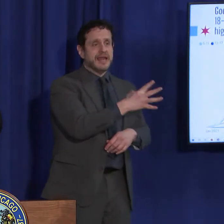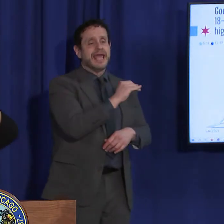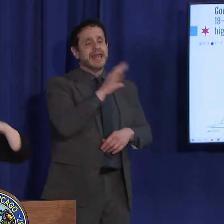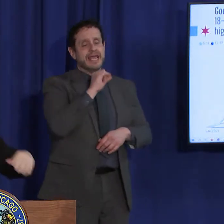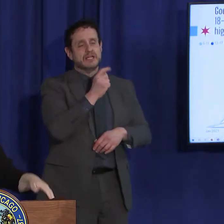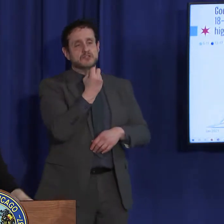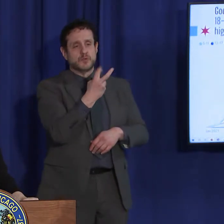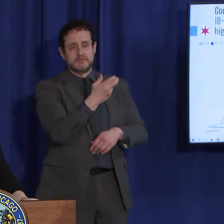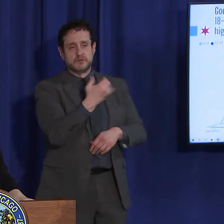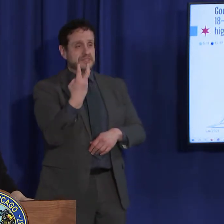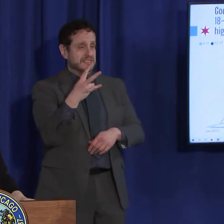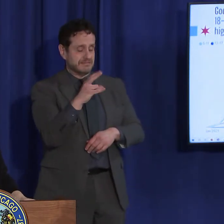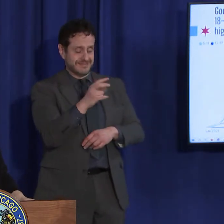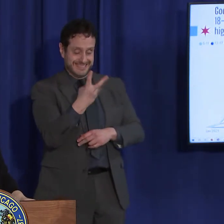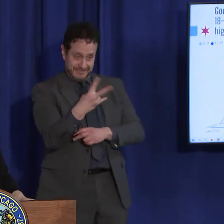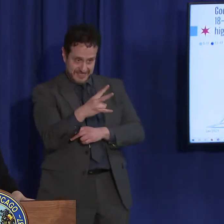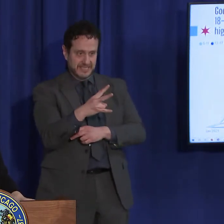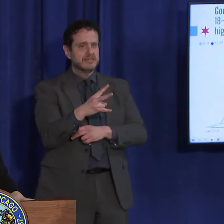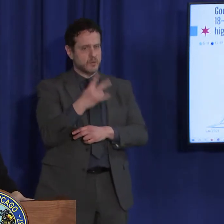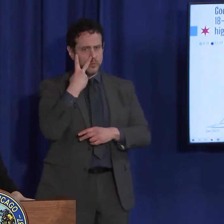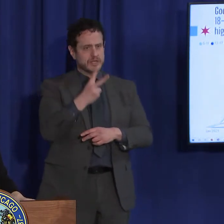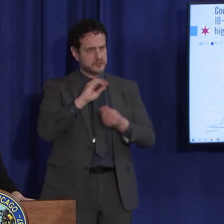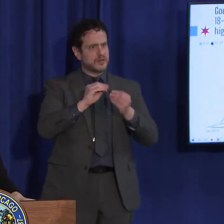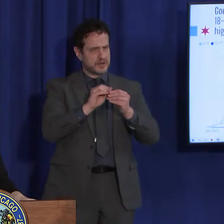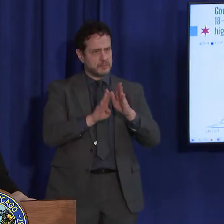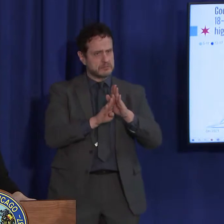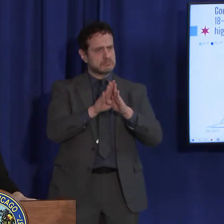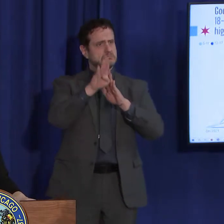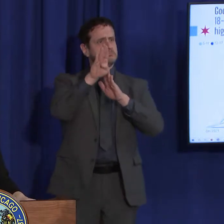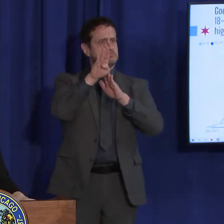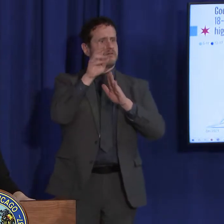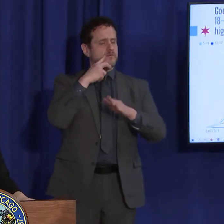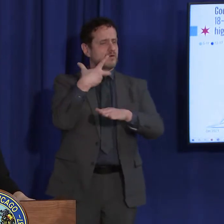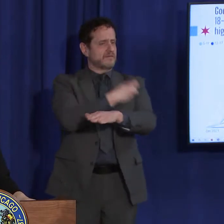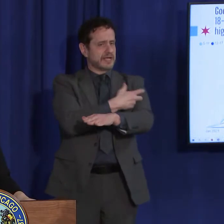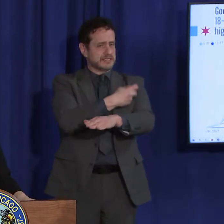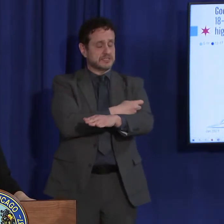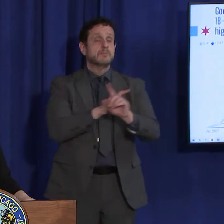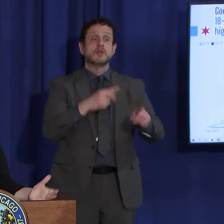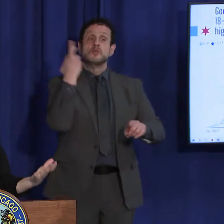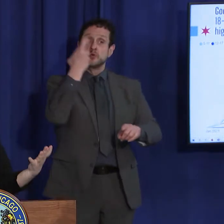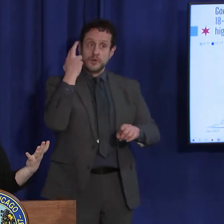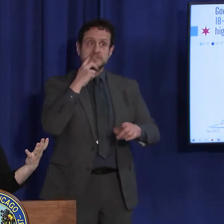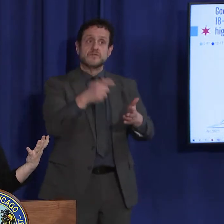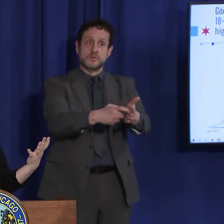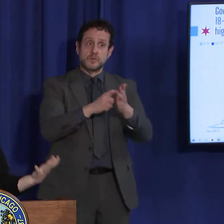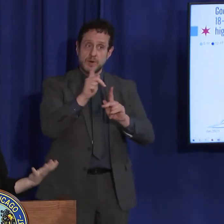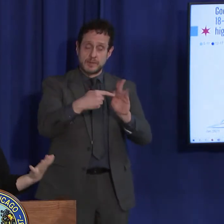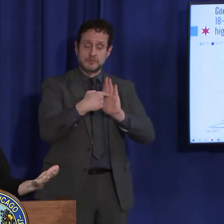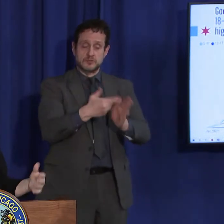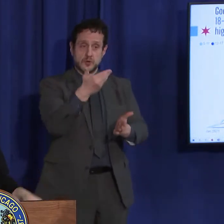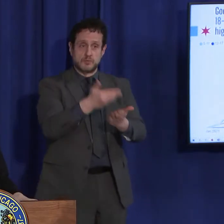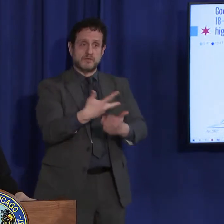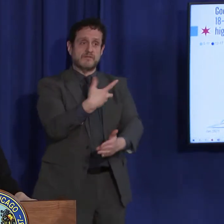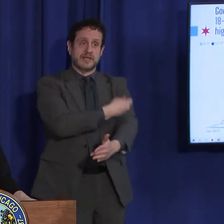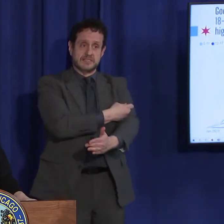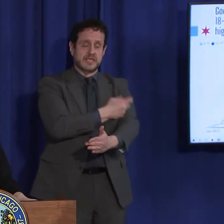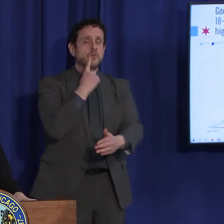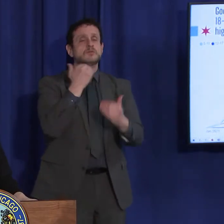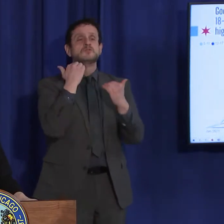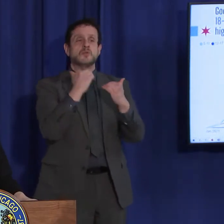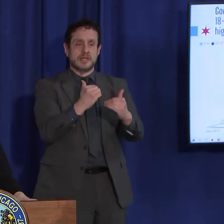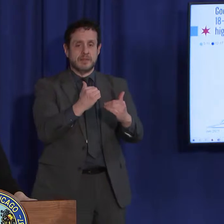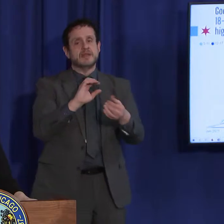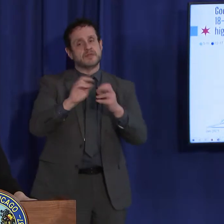to 39. We saw a nice uptick there. But again, the main purpose of the vaccination requirement was to limit people from going to